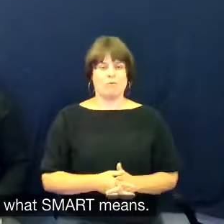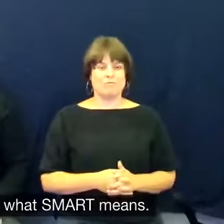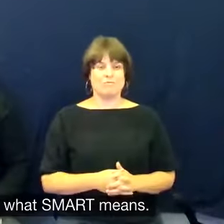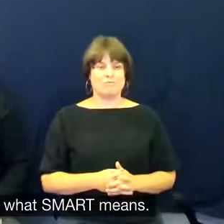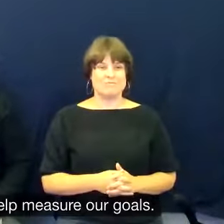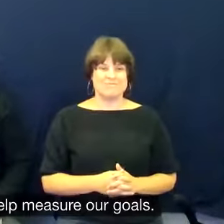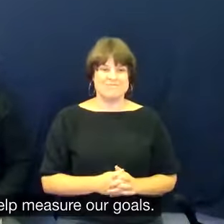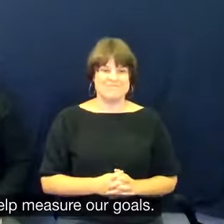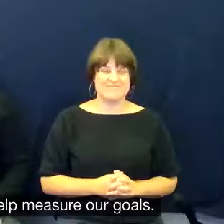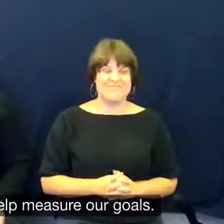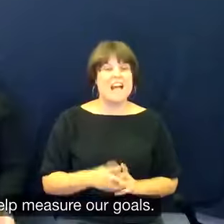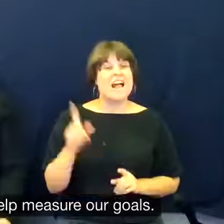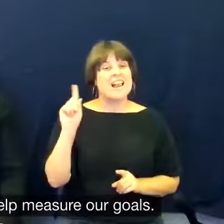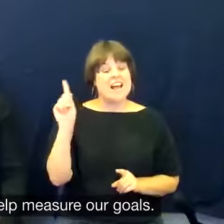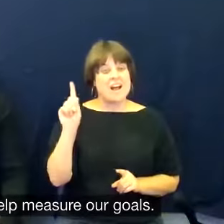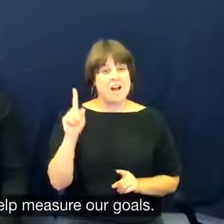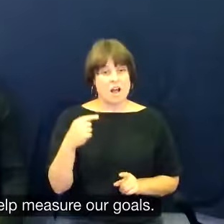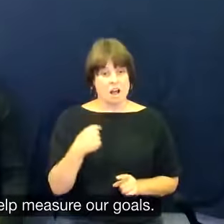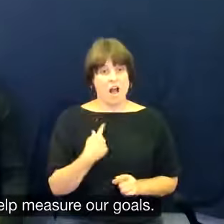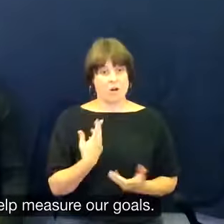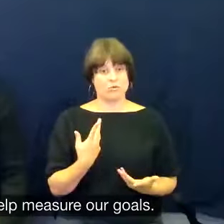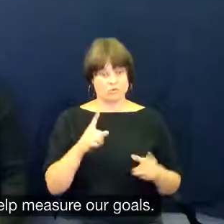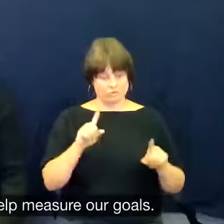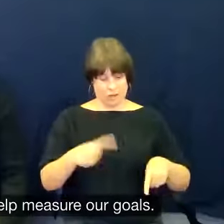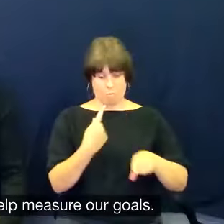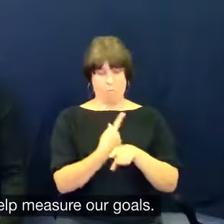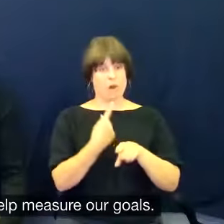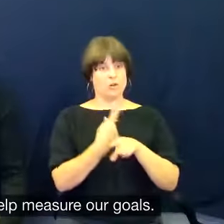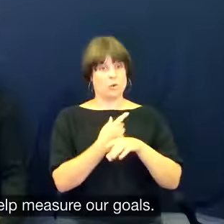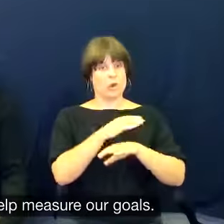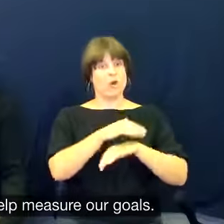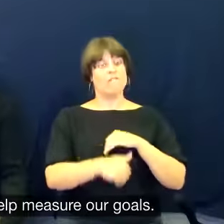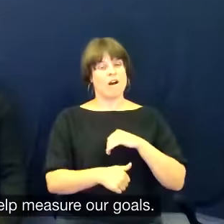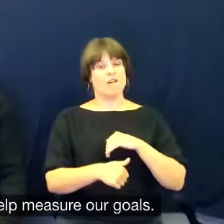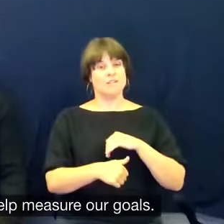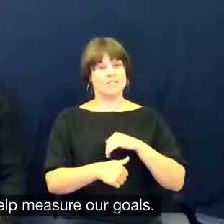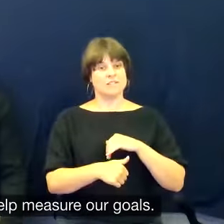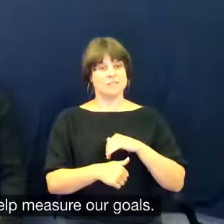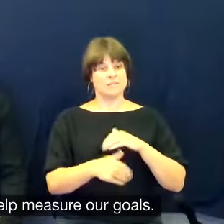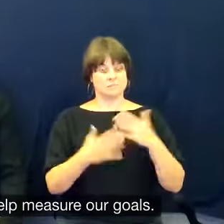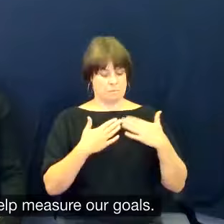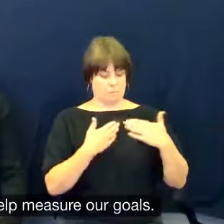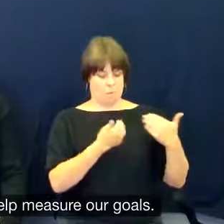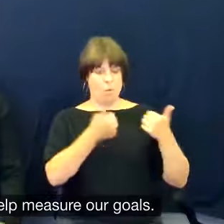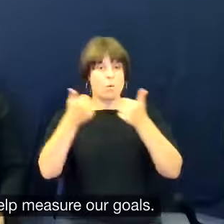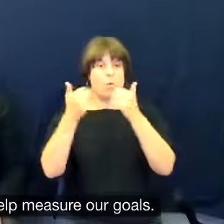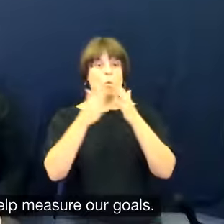So now I will begin with talking about the wellness assessment.